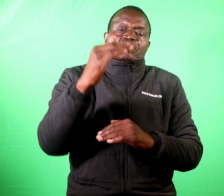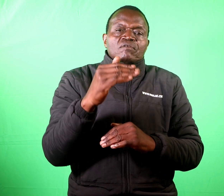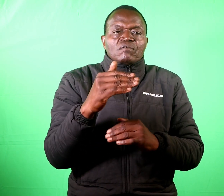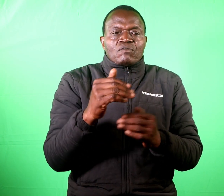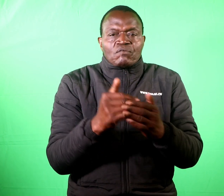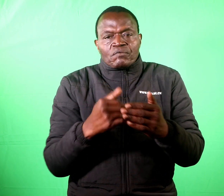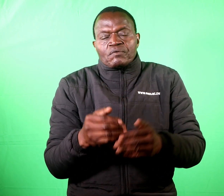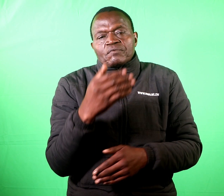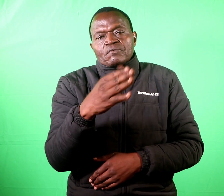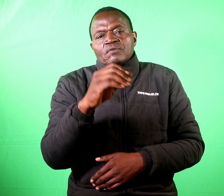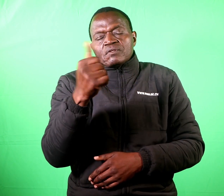in 2022.